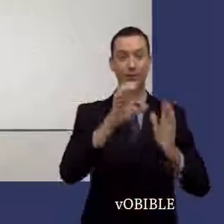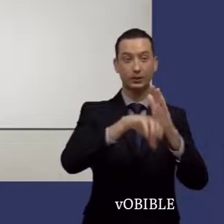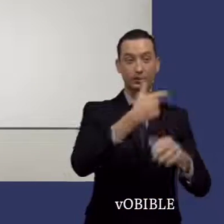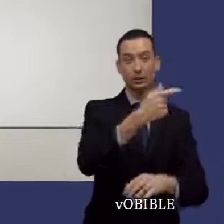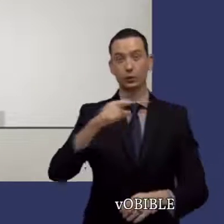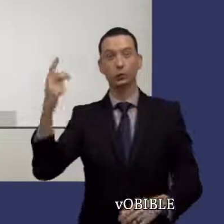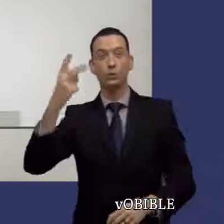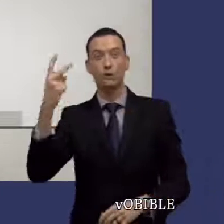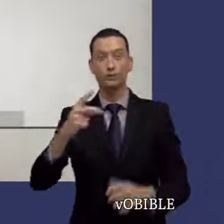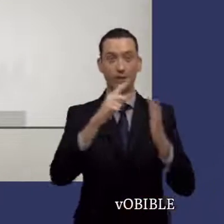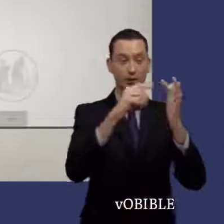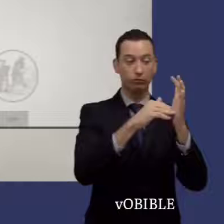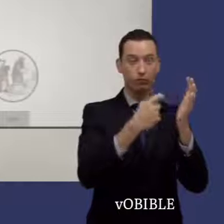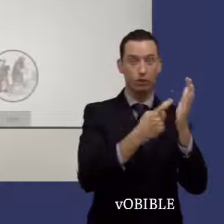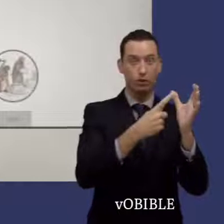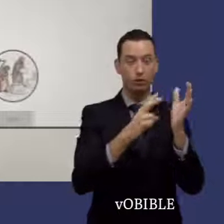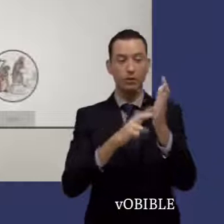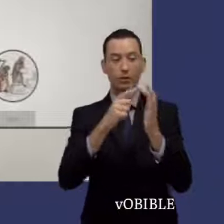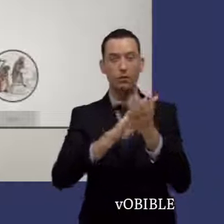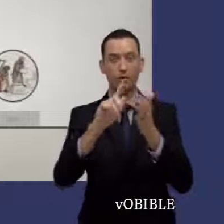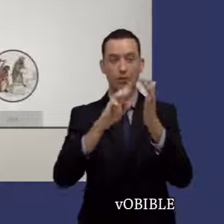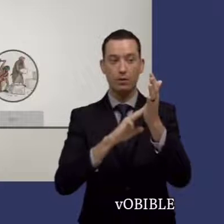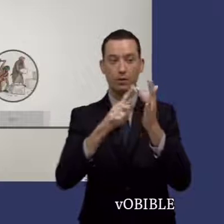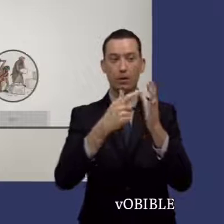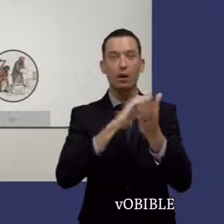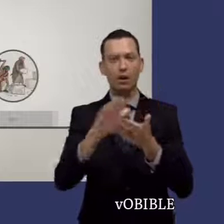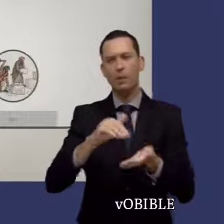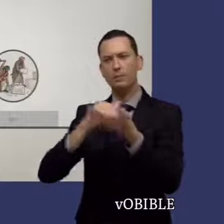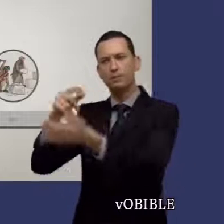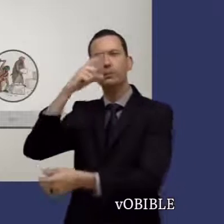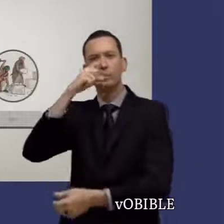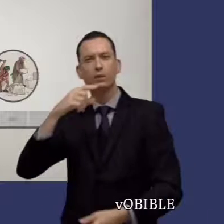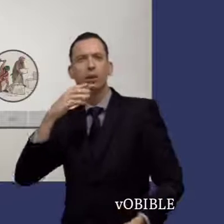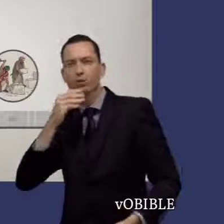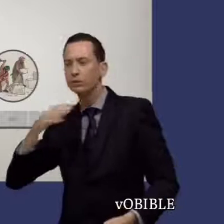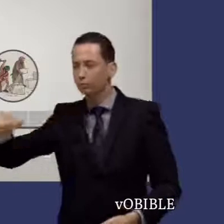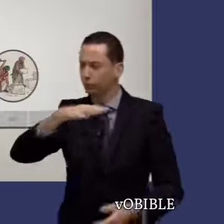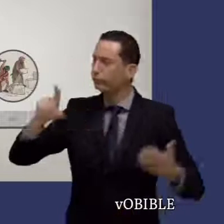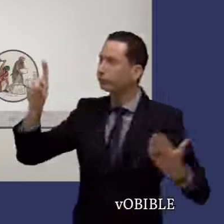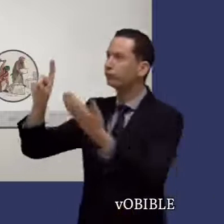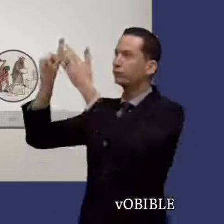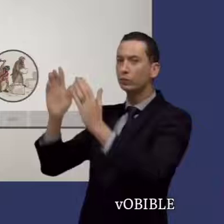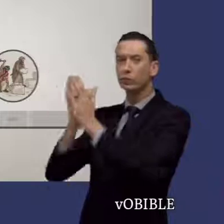Chapters 7 to 12 show how Nehemiah and Ezra took the lead in helping the people return to true worship.